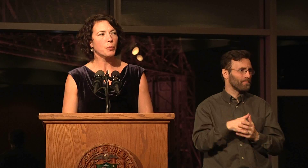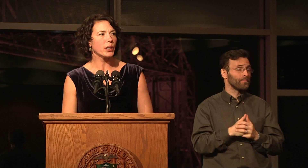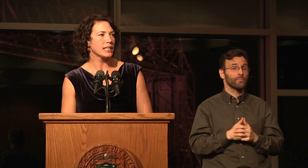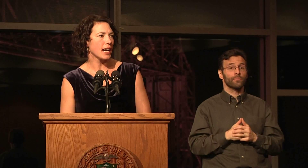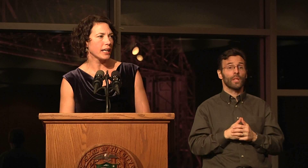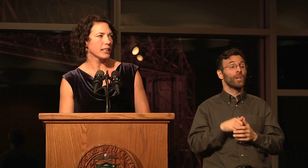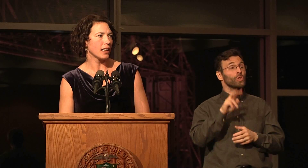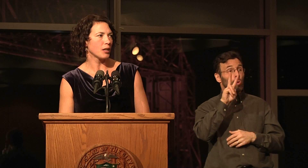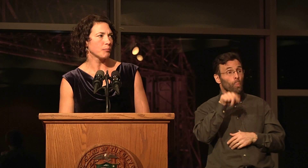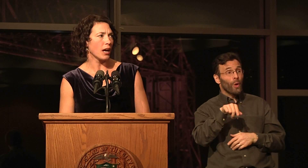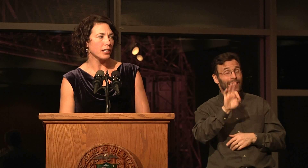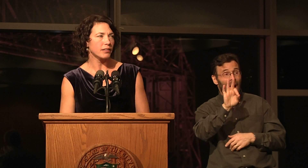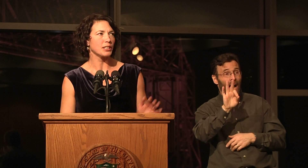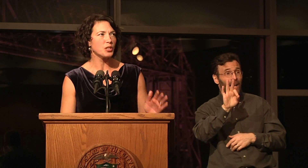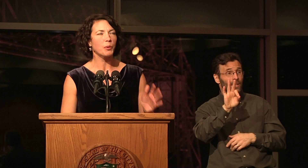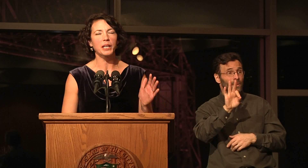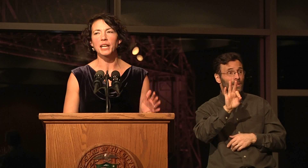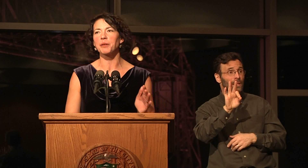That